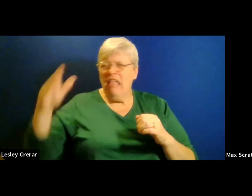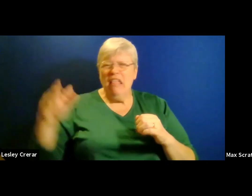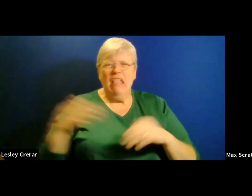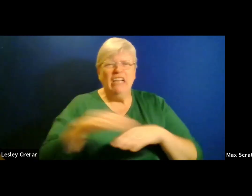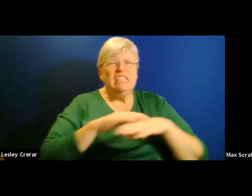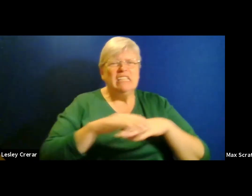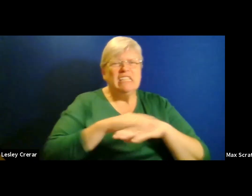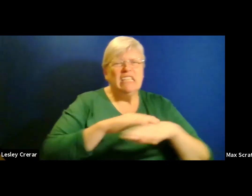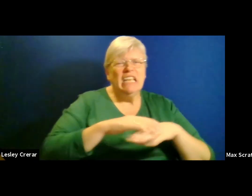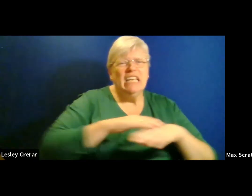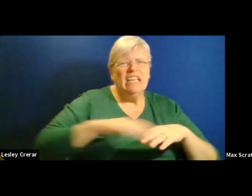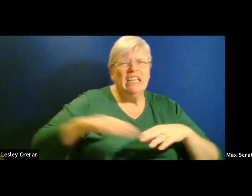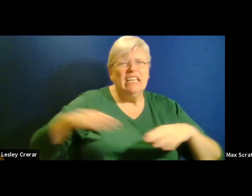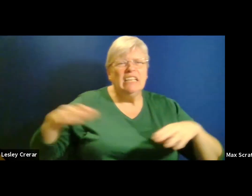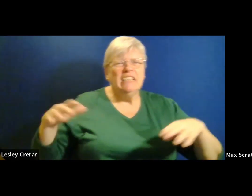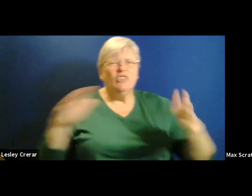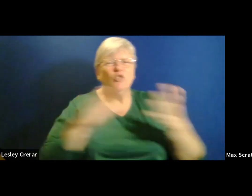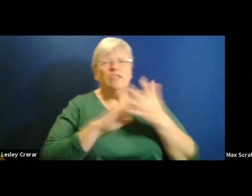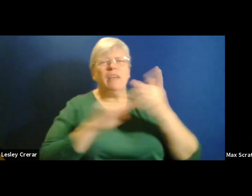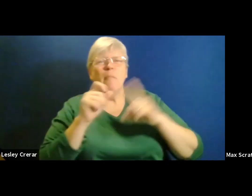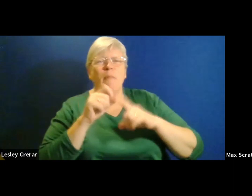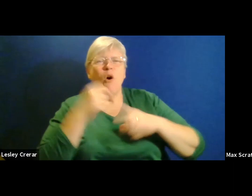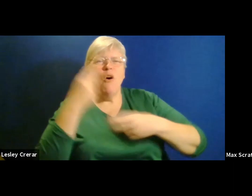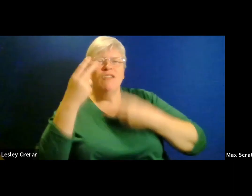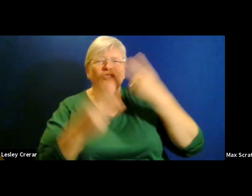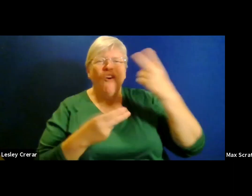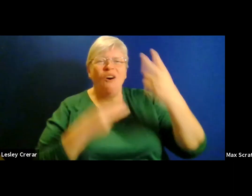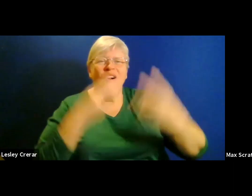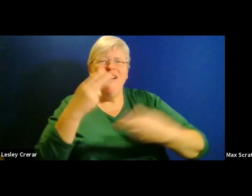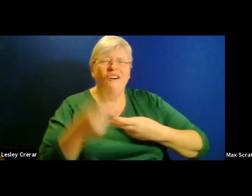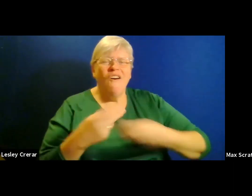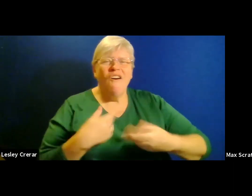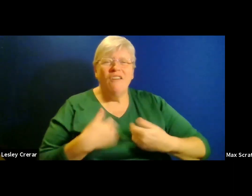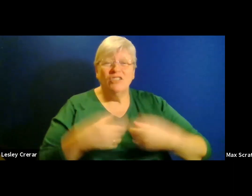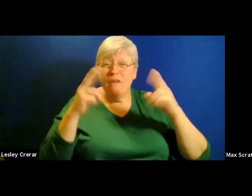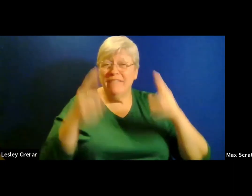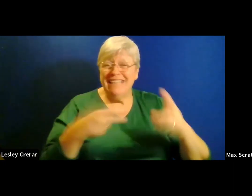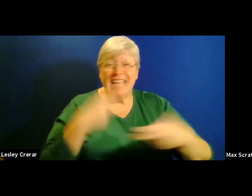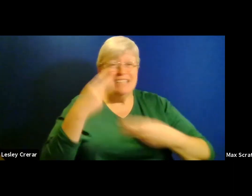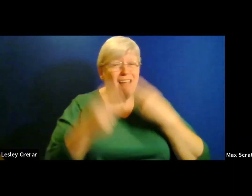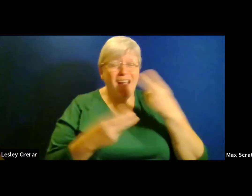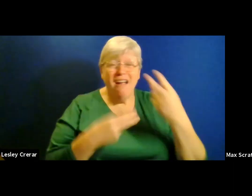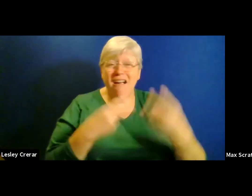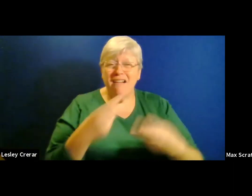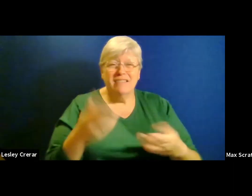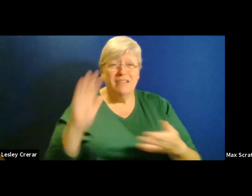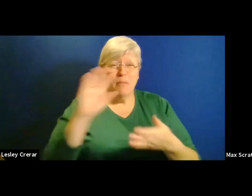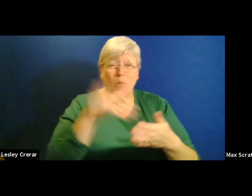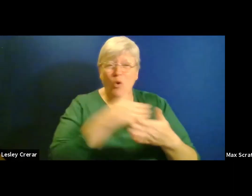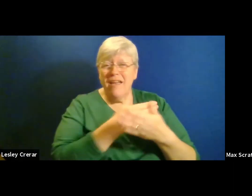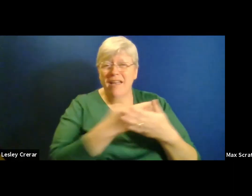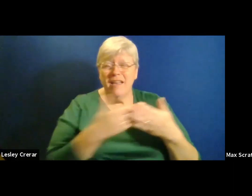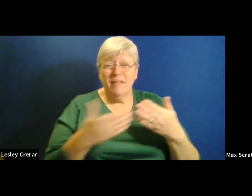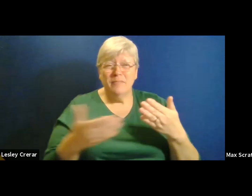is imbued with the mod songs of long dead markers, and epic poems adorn all the downy hair of her arms